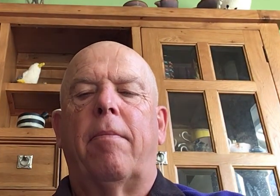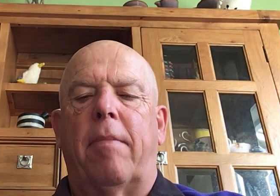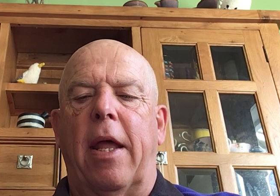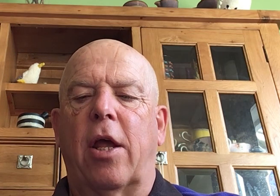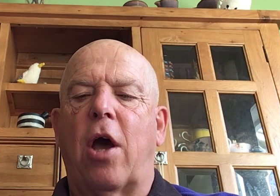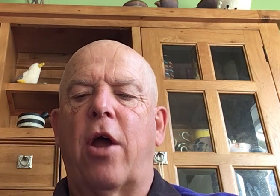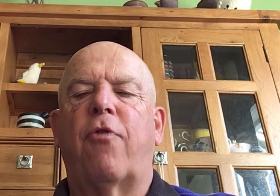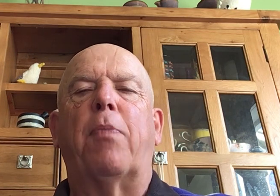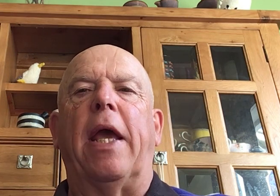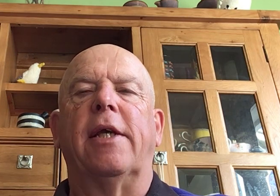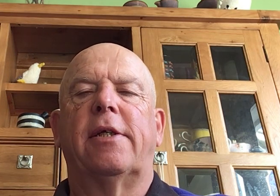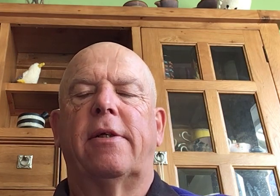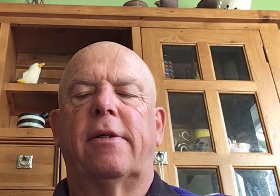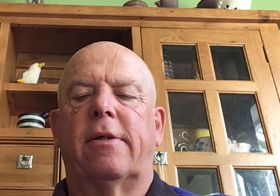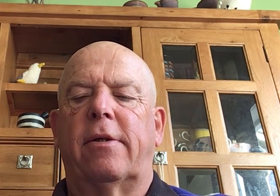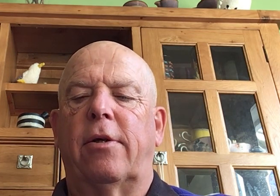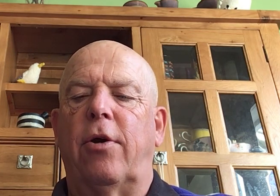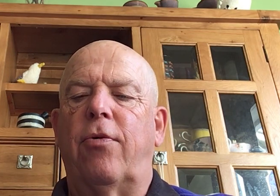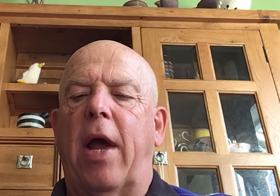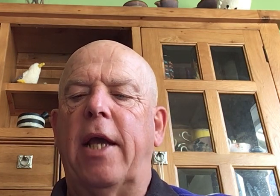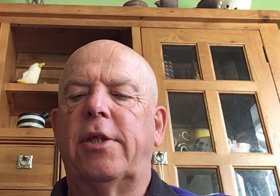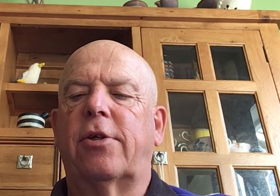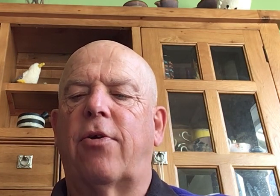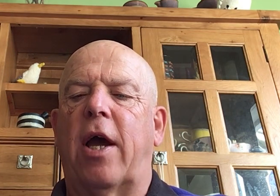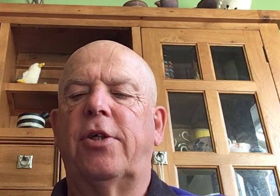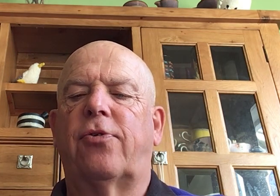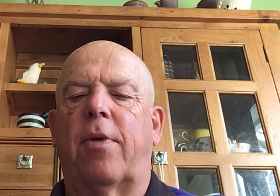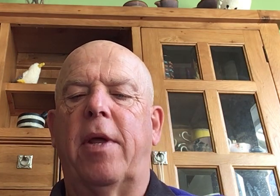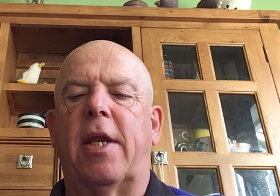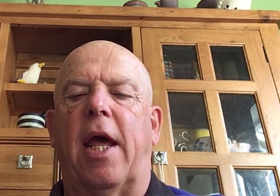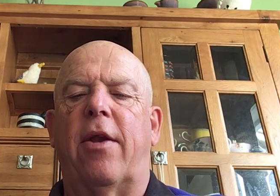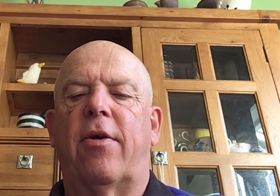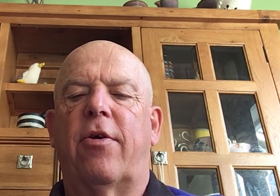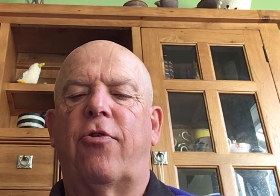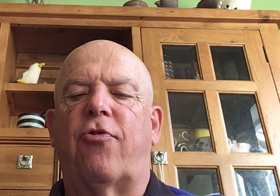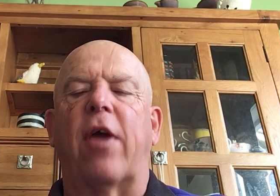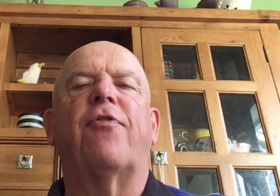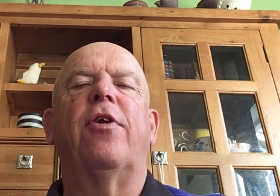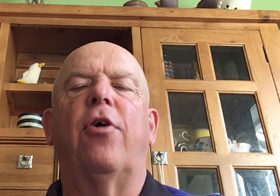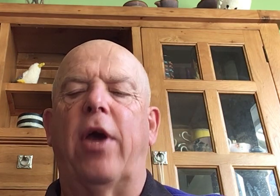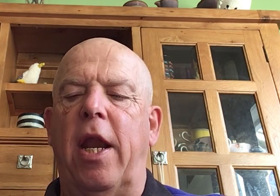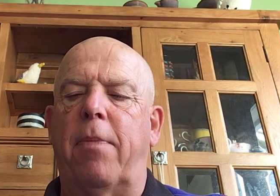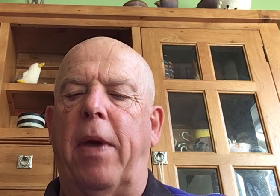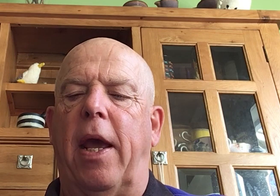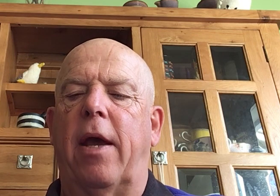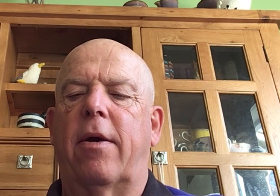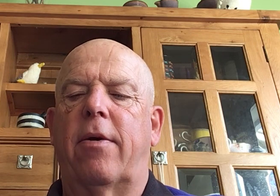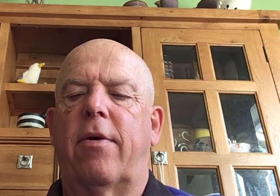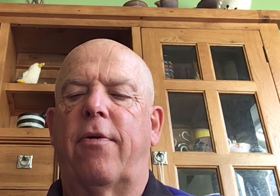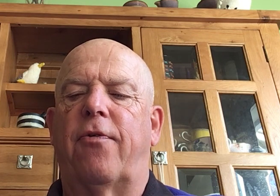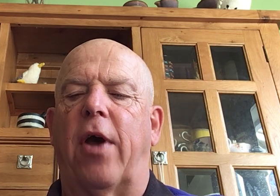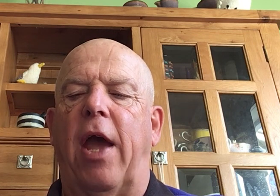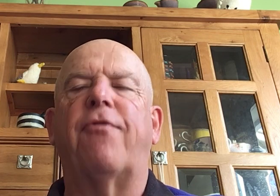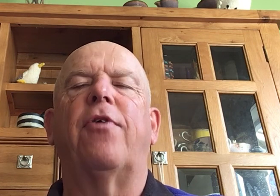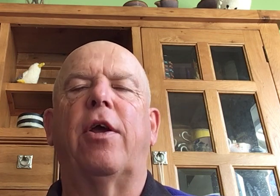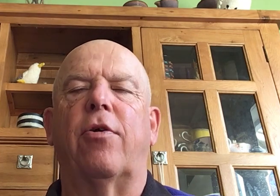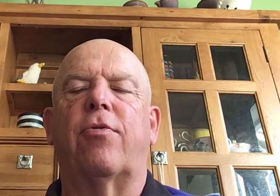May the God of peace, who raised Christ from the dead, strengthen your inner being for every good